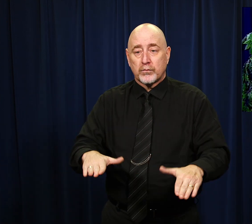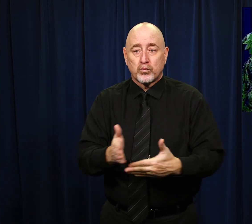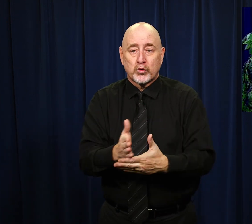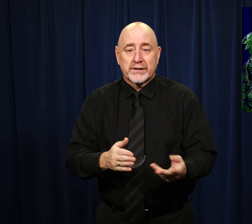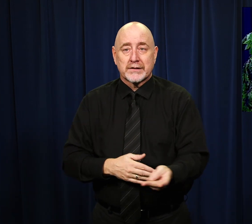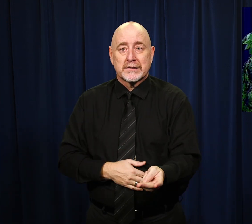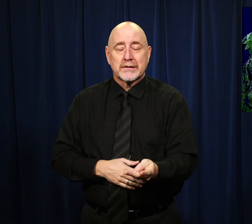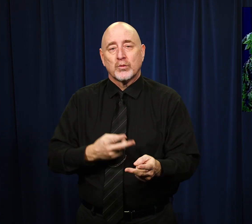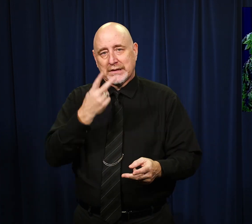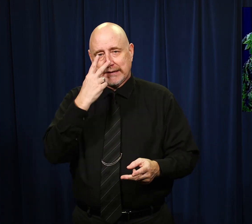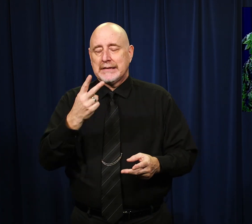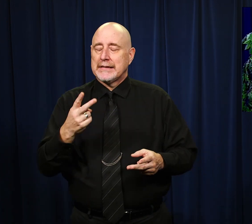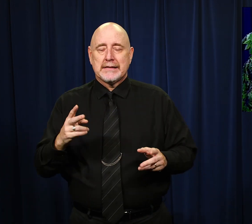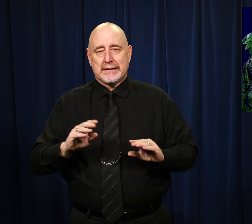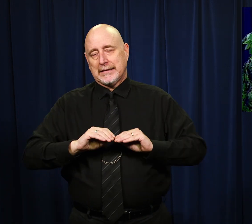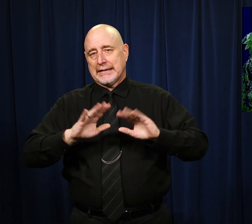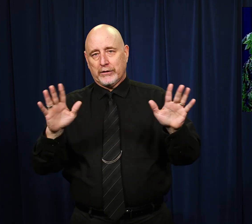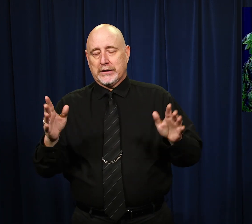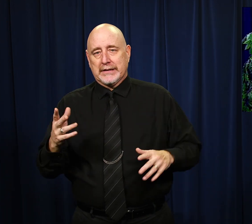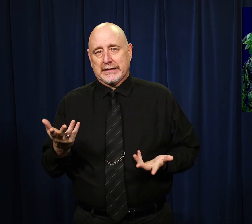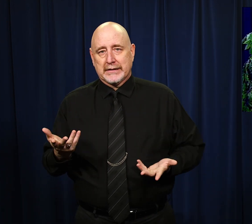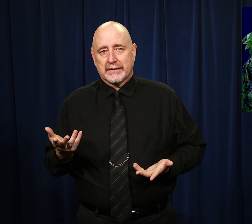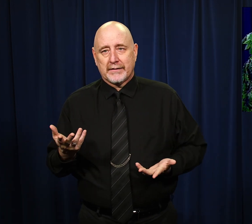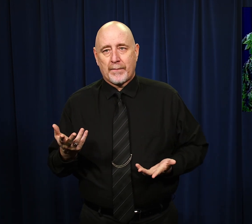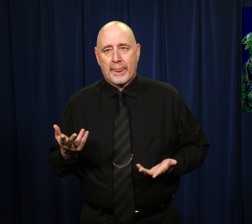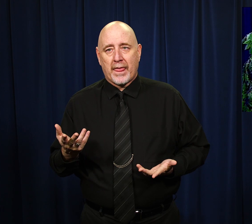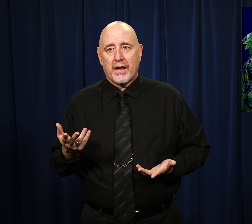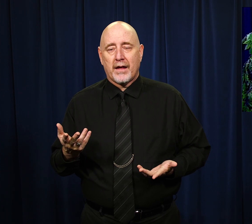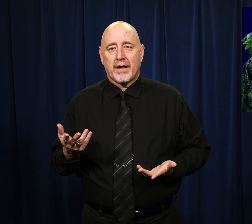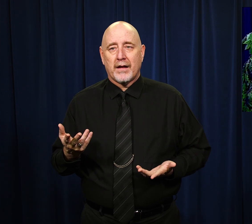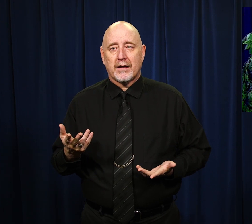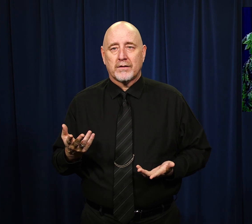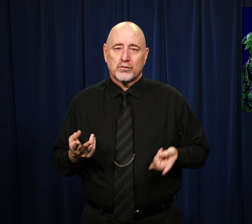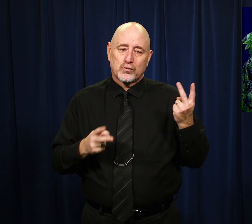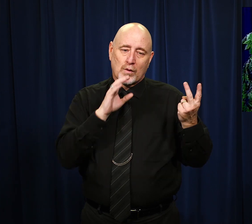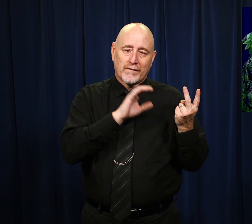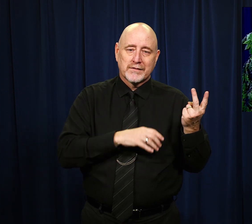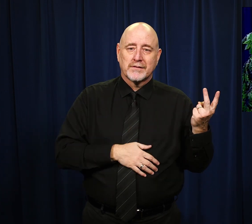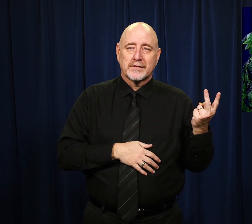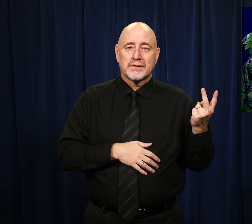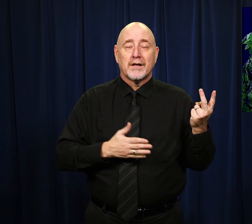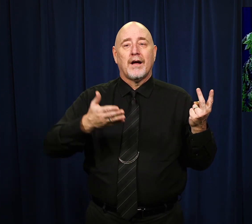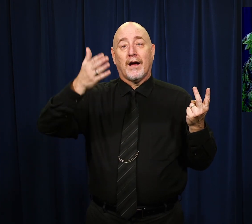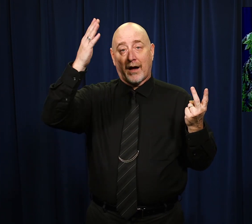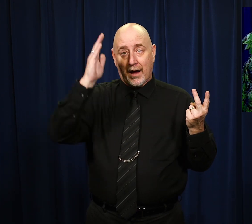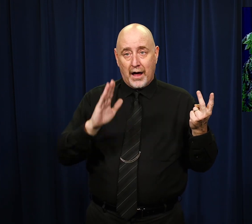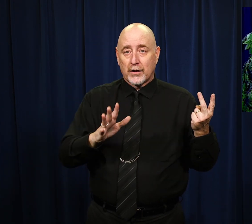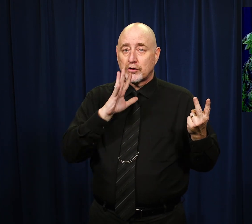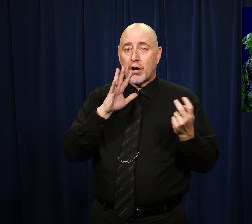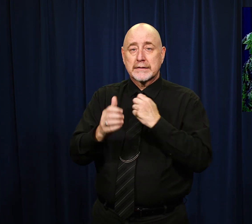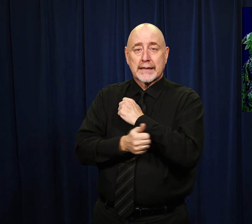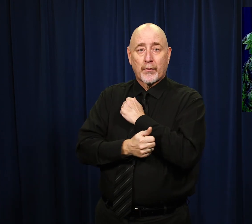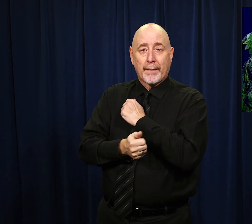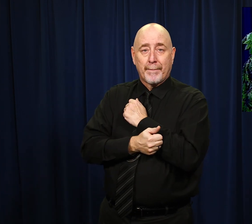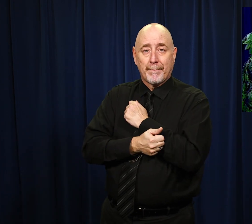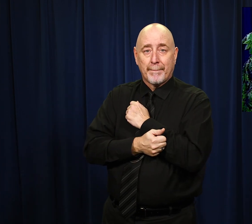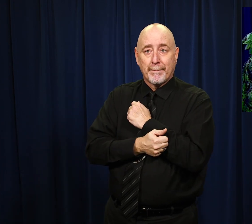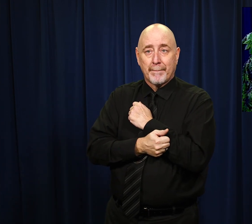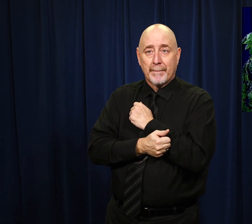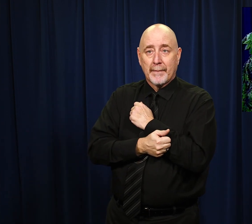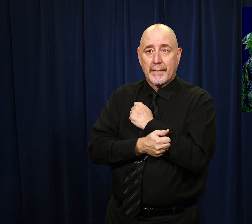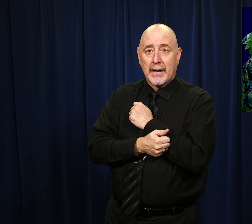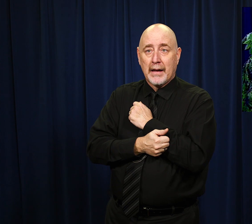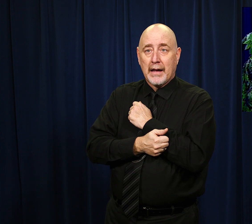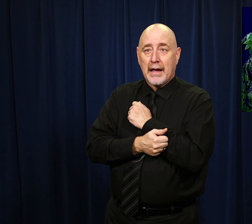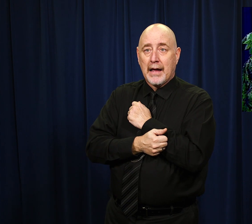here. We see it very clearly. So, God then speaks to Abraham, and he